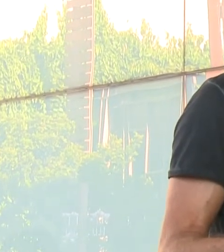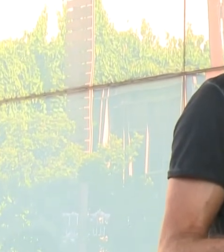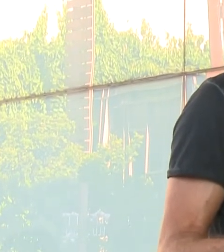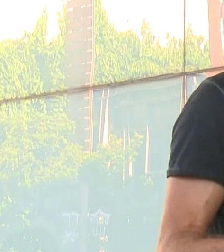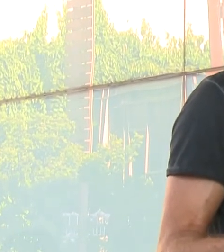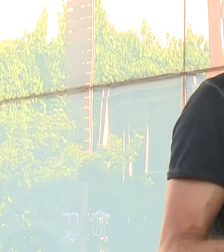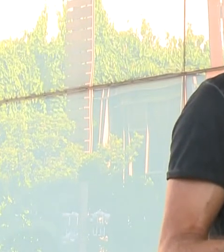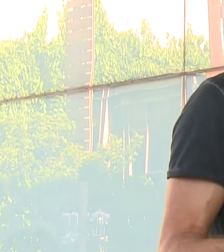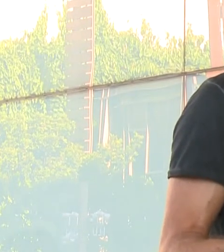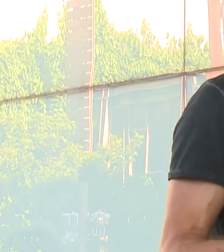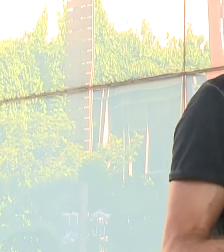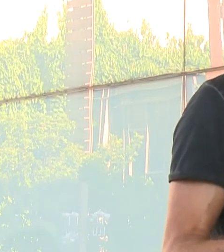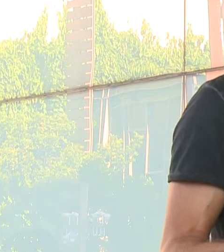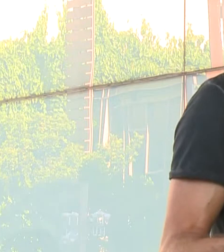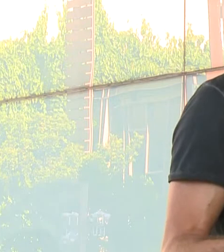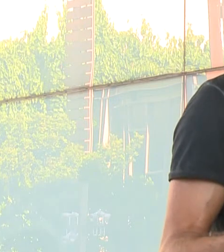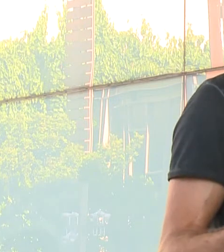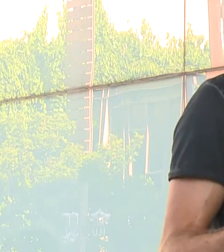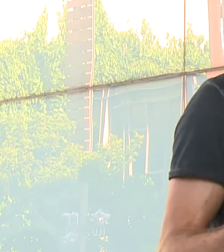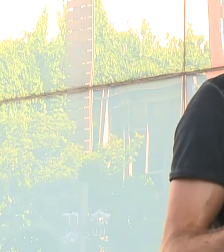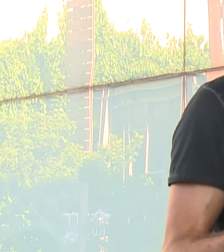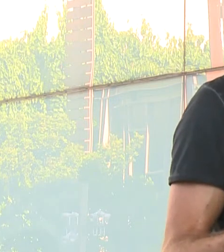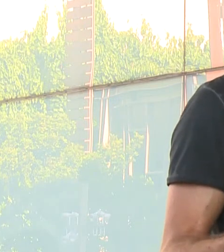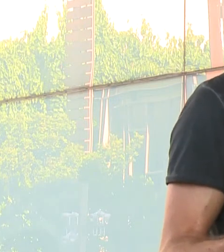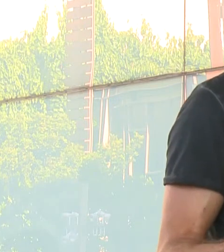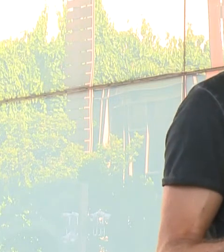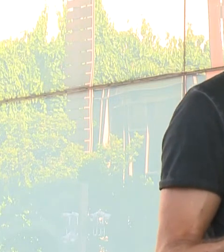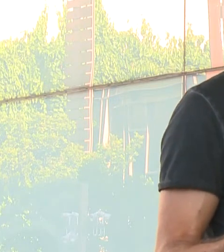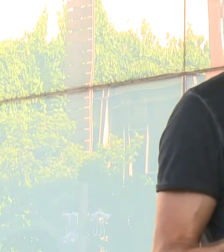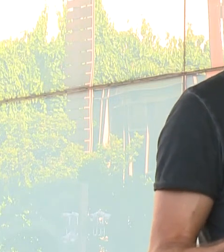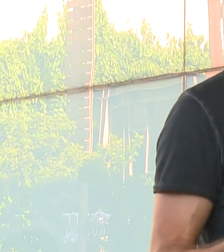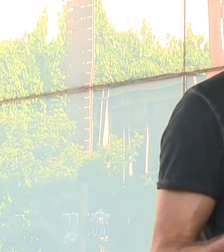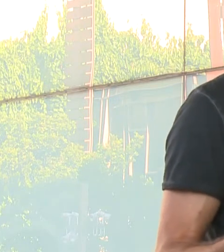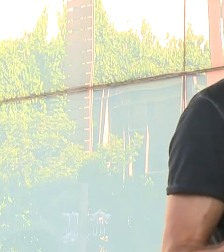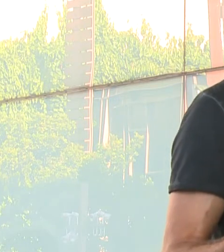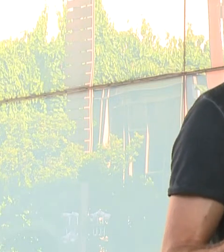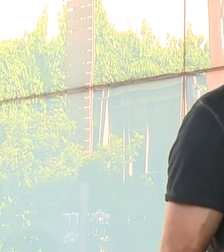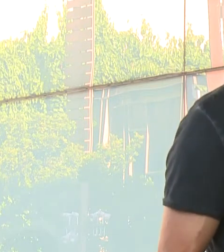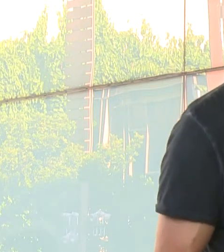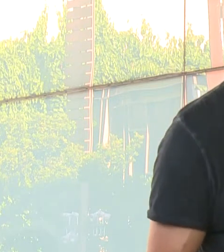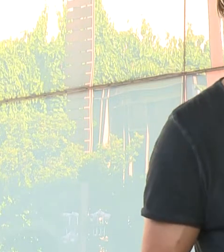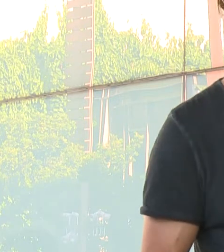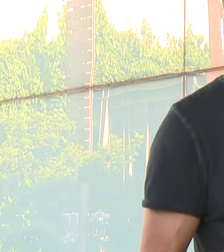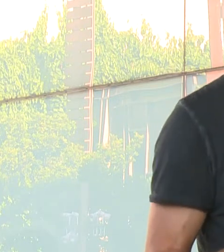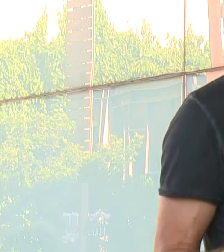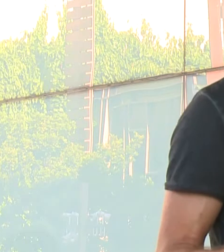during the week, selling real Aussie scenario, country scenarios to the nation. I didn't know what I was doing for